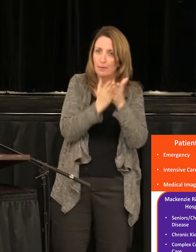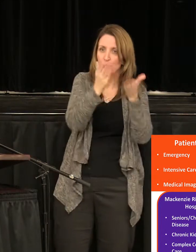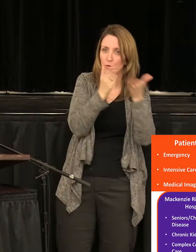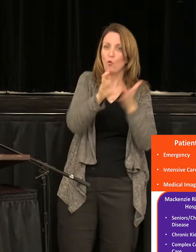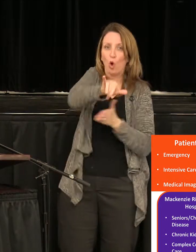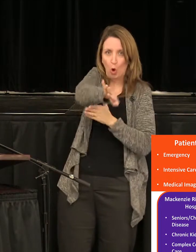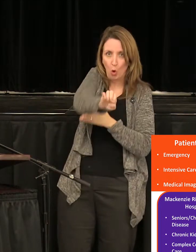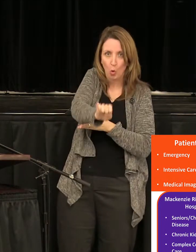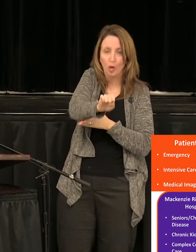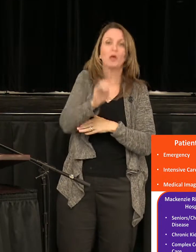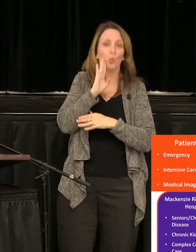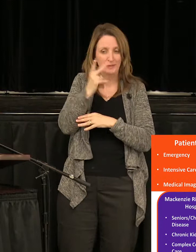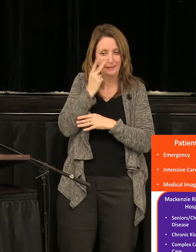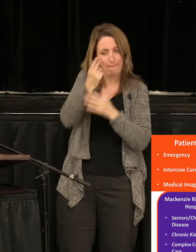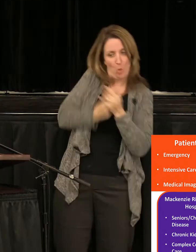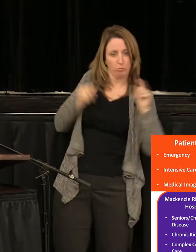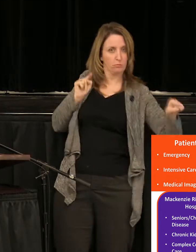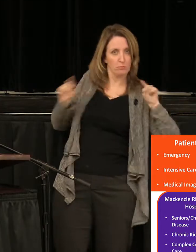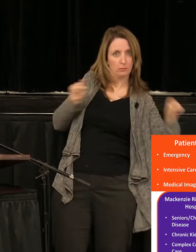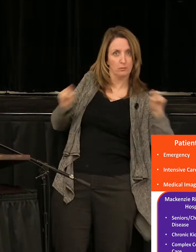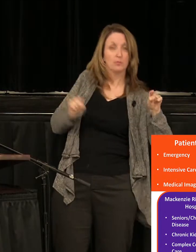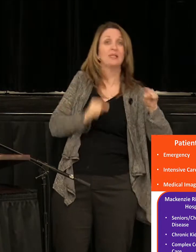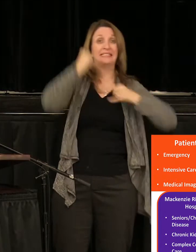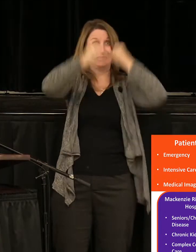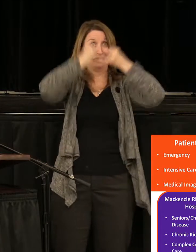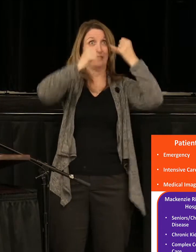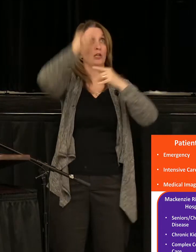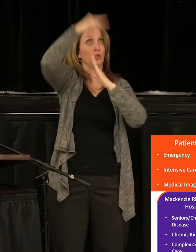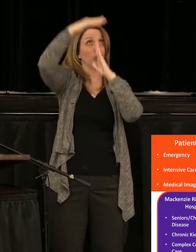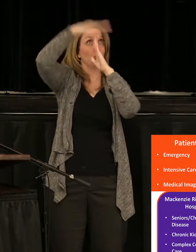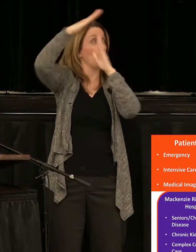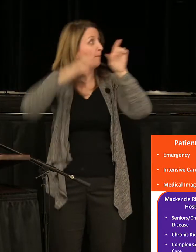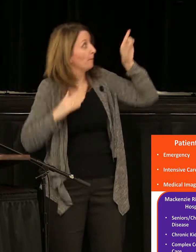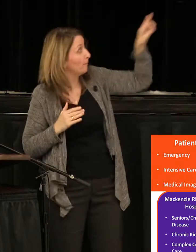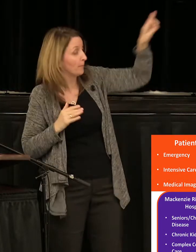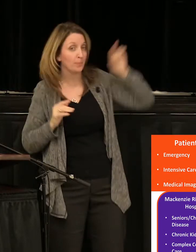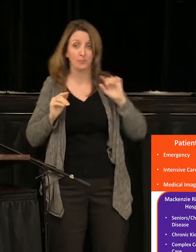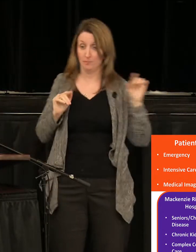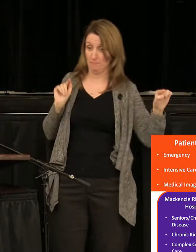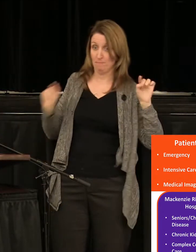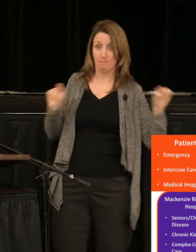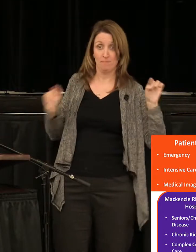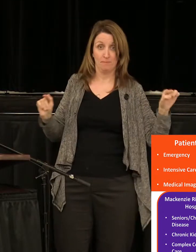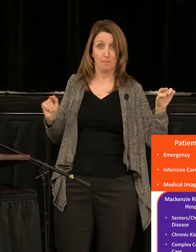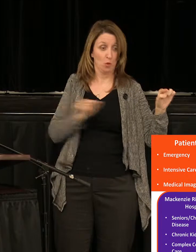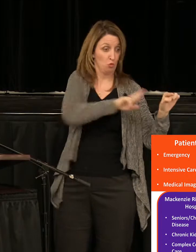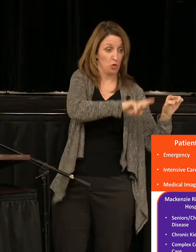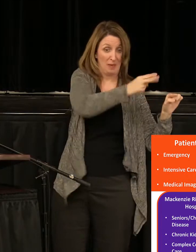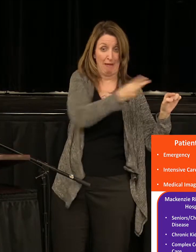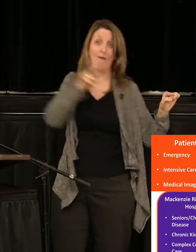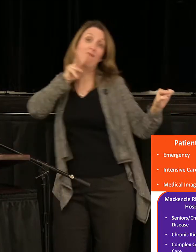essential provided at both hospitals. So in orange at the top, you'll see that at both Mackenzie Vaughan and Mackenzie Richmond Hill, there'll be